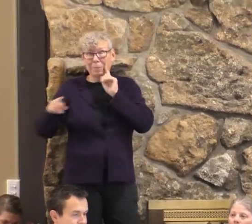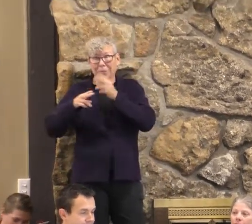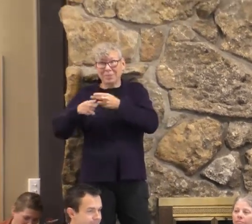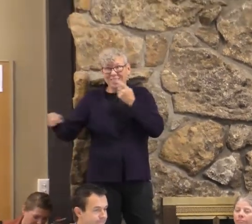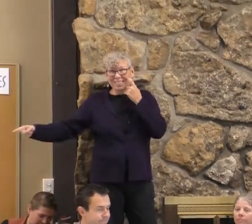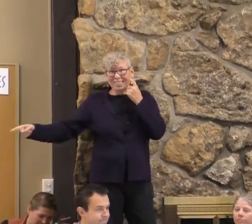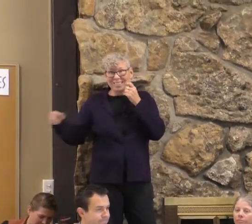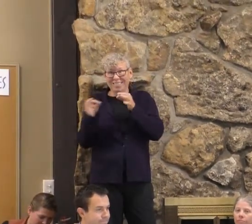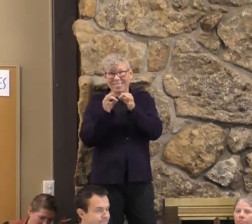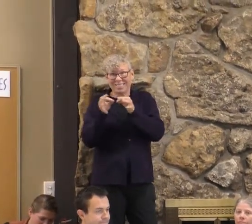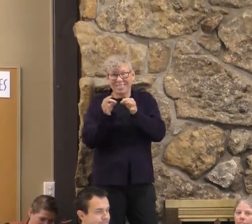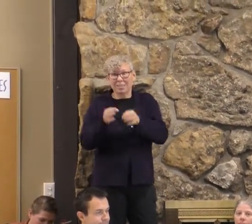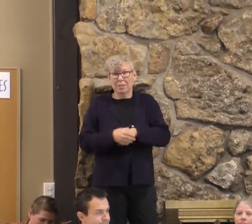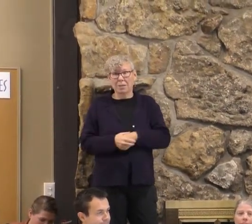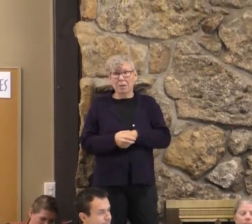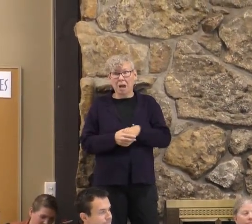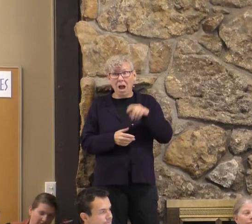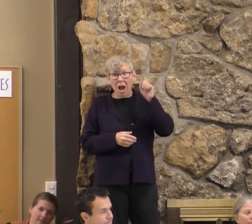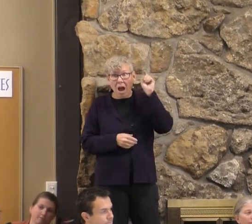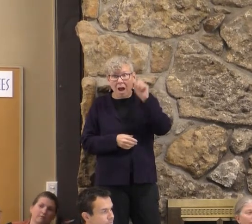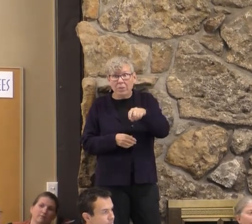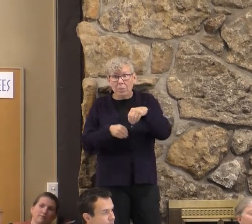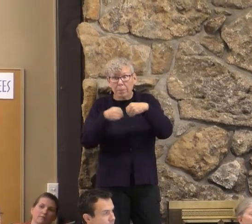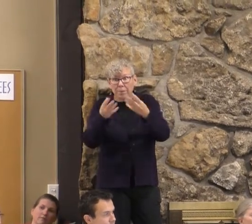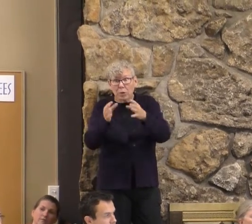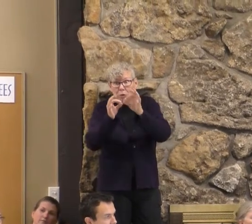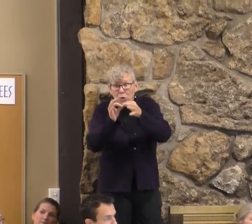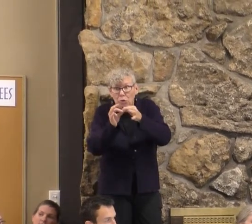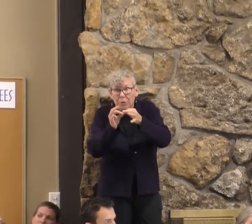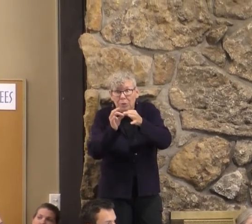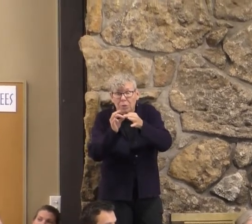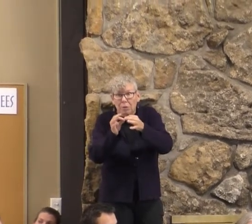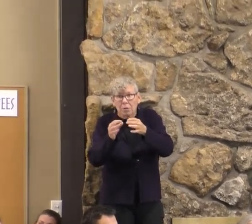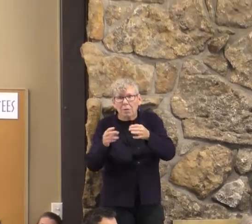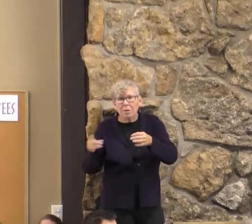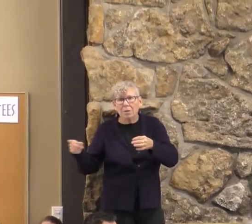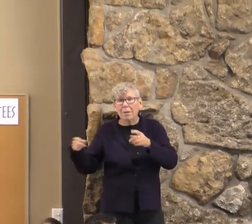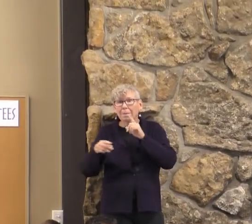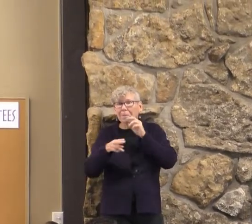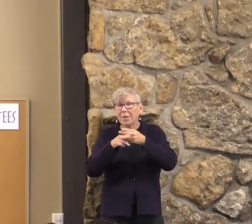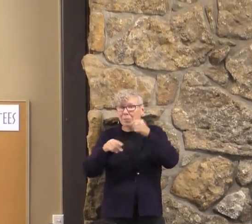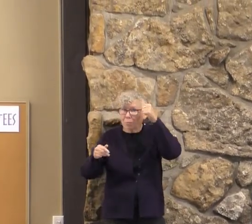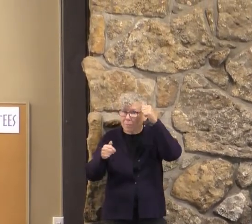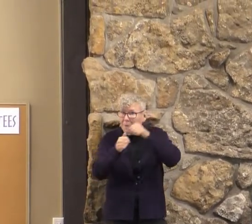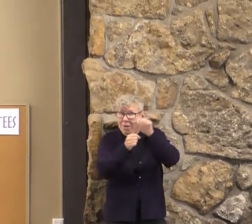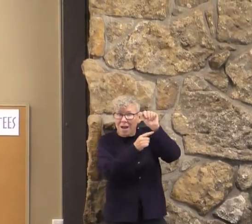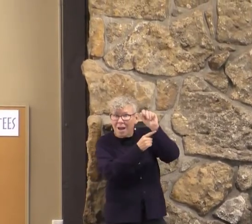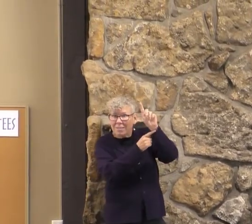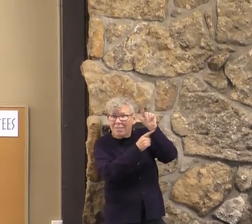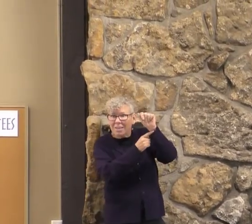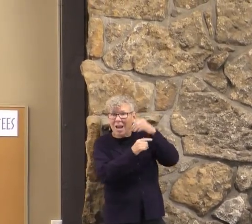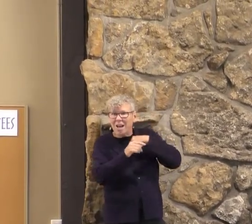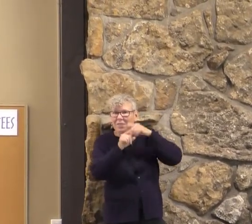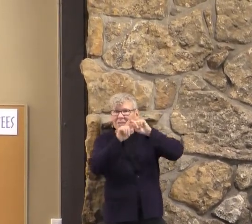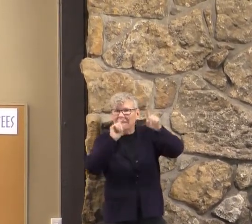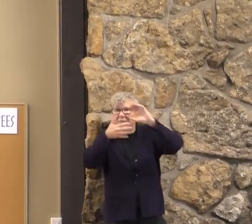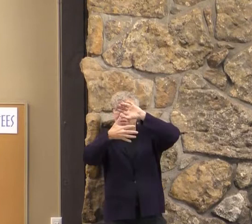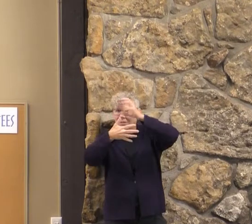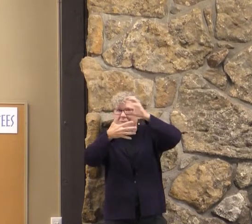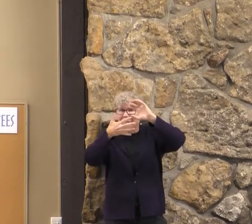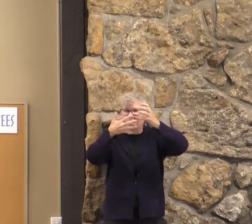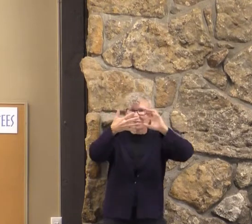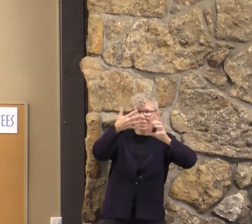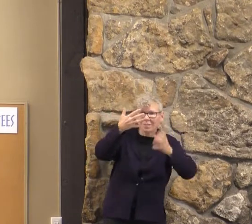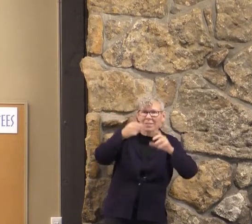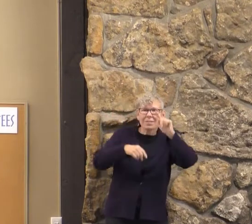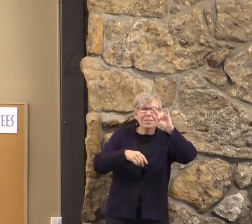you have to provide an interpreter, and she touched on the different titles of the ADA, just to kind of clear up some of that. So there are two titles